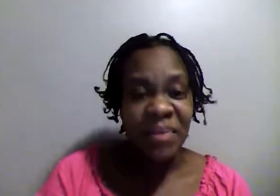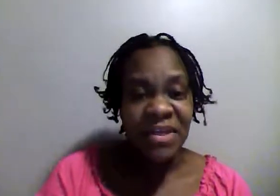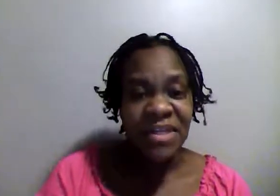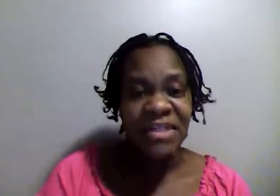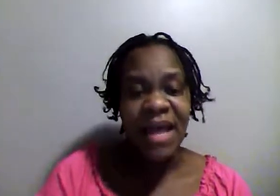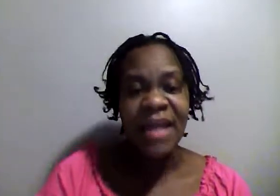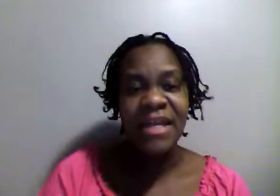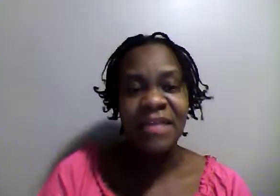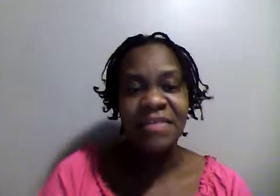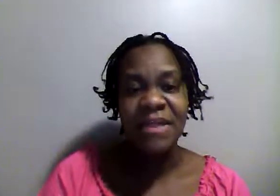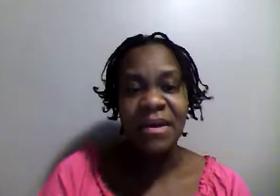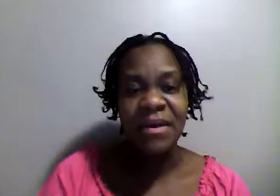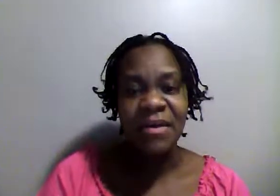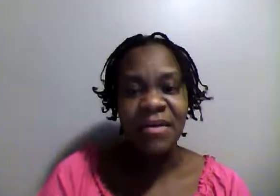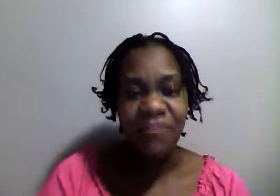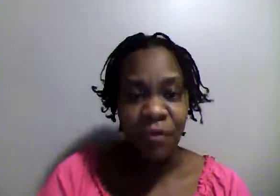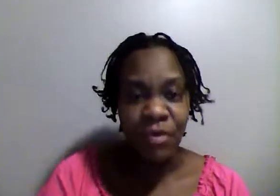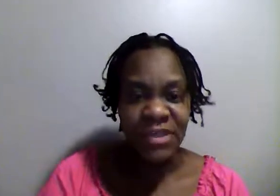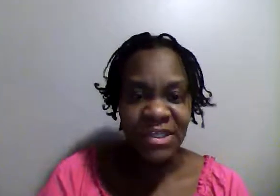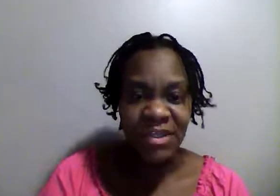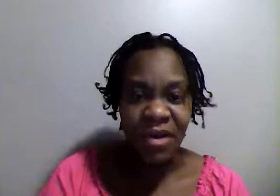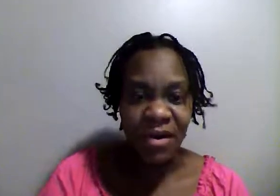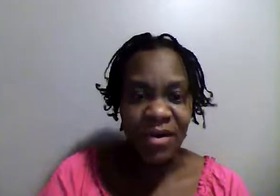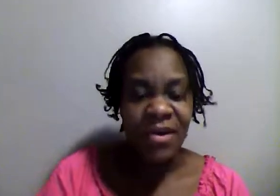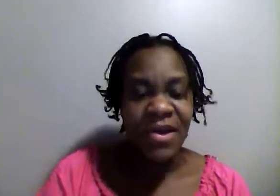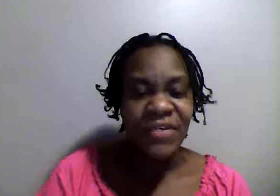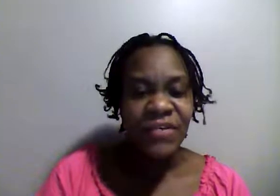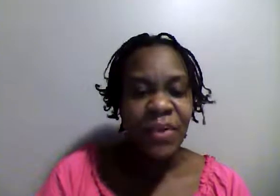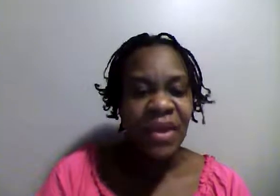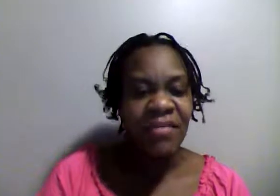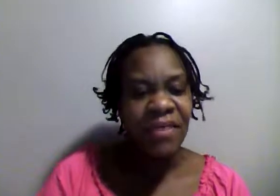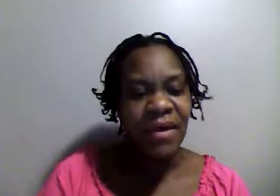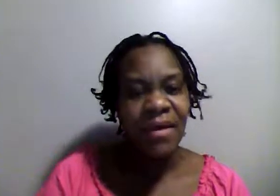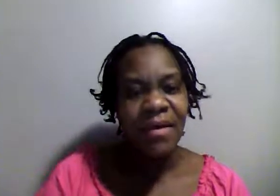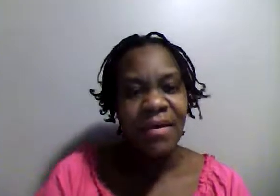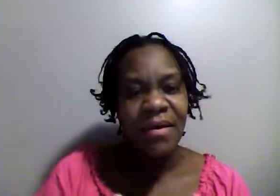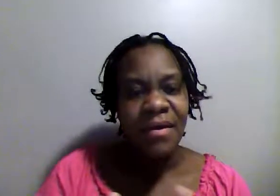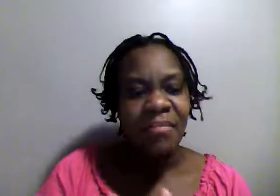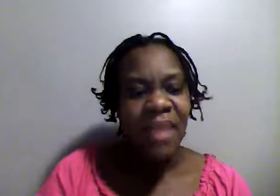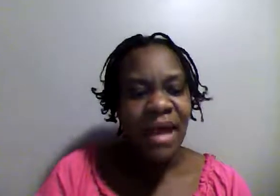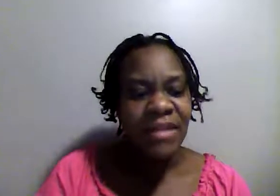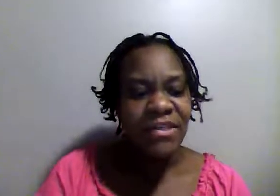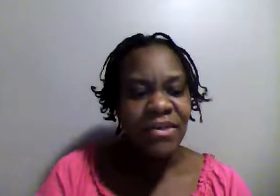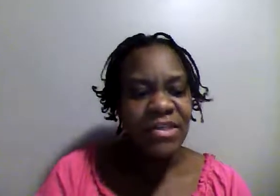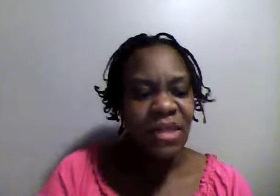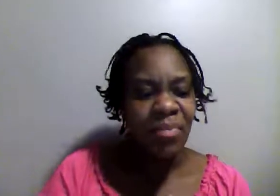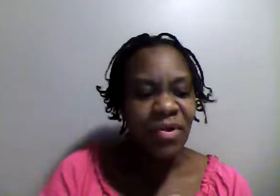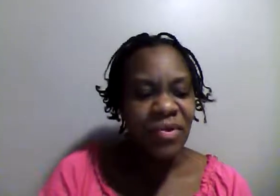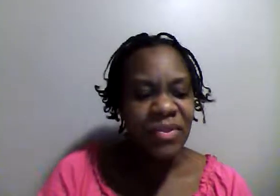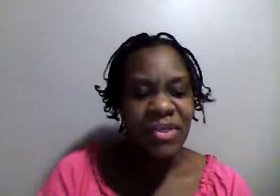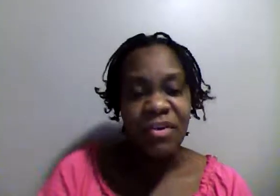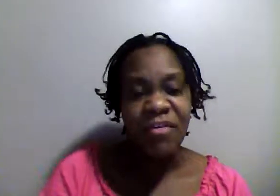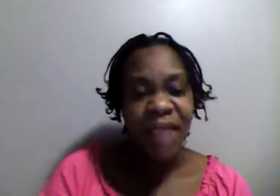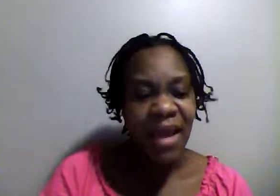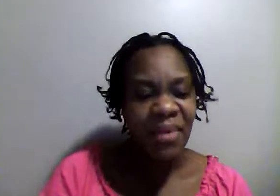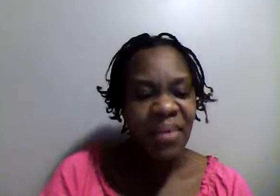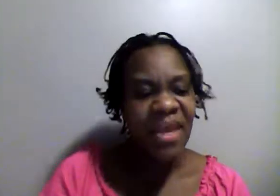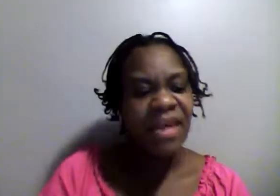and it gives the fruit its color. So if the plant does not produce enough lycopene,